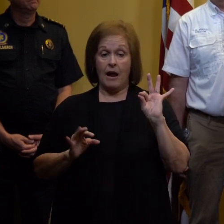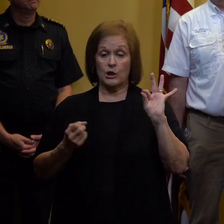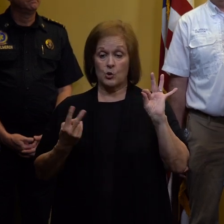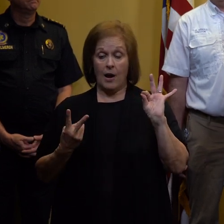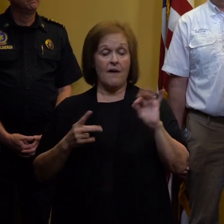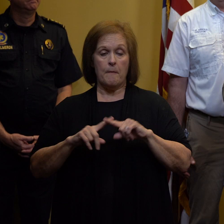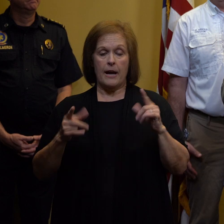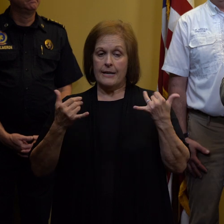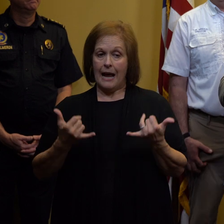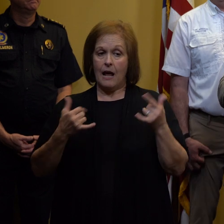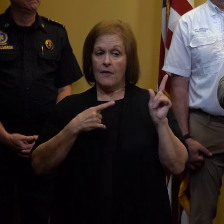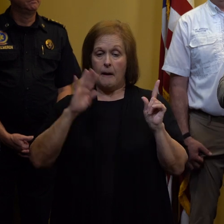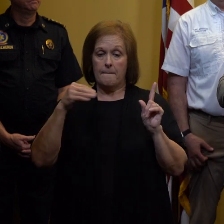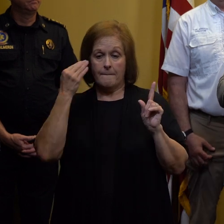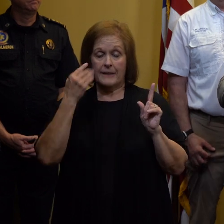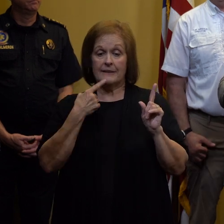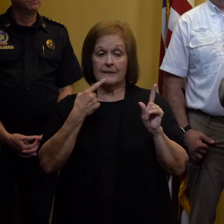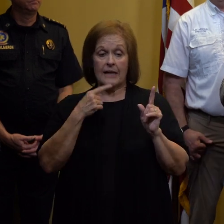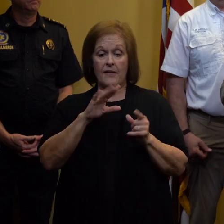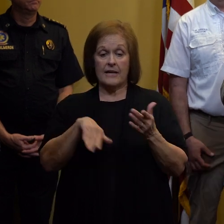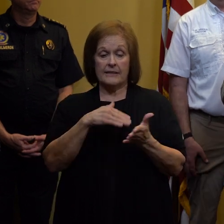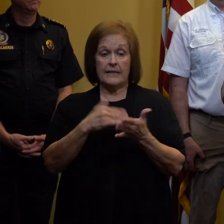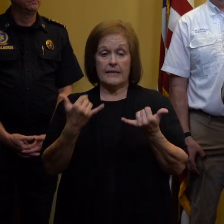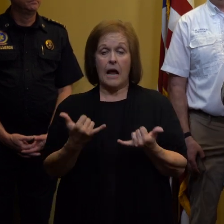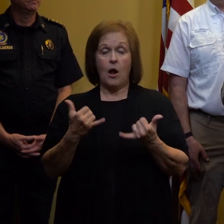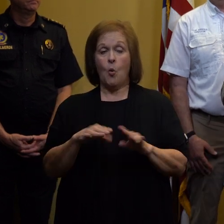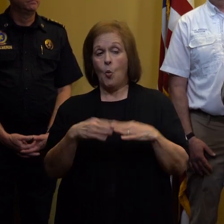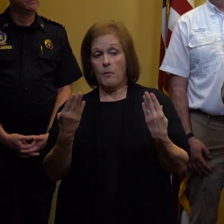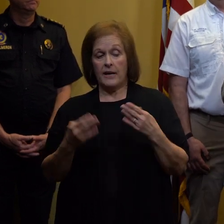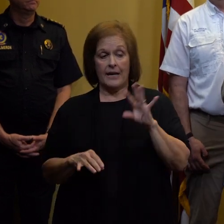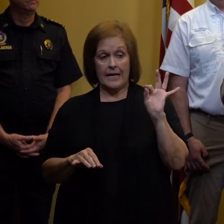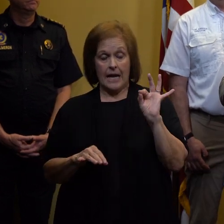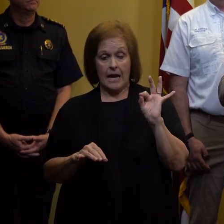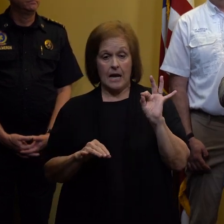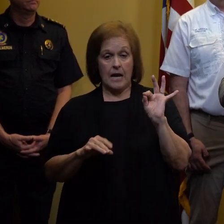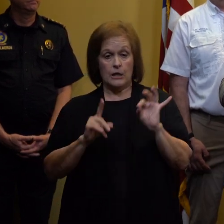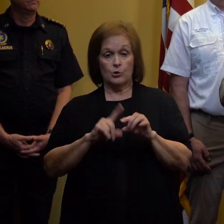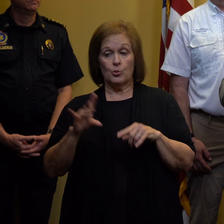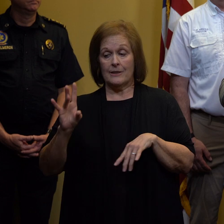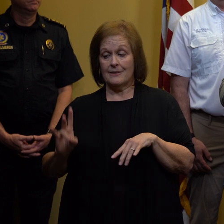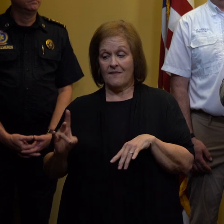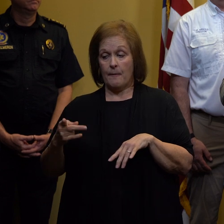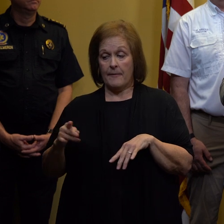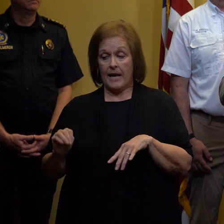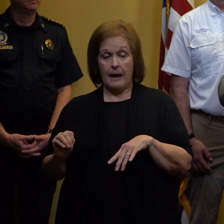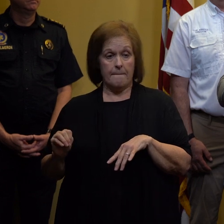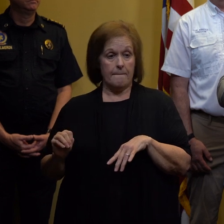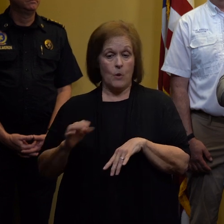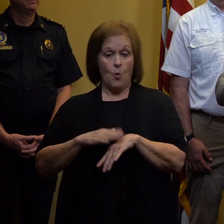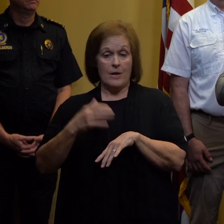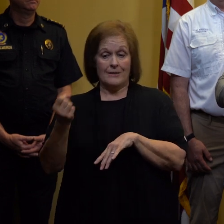heard the mayor state, the centers will now be open from 9 a.m. to 7 p.m. at night